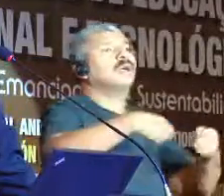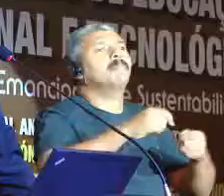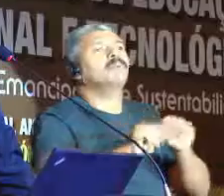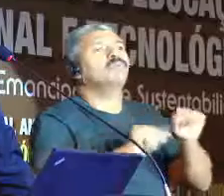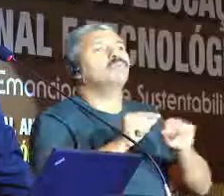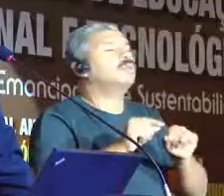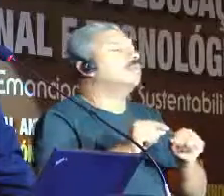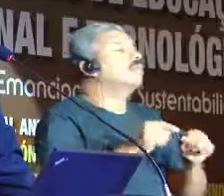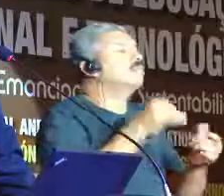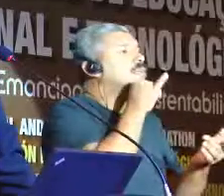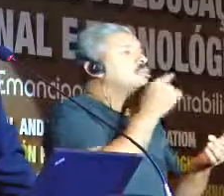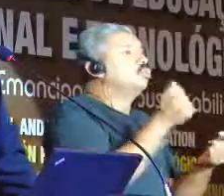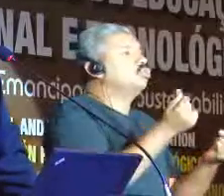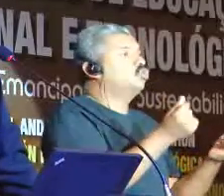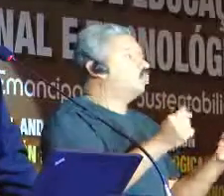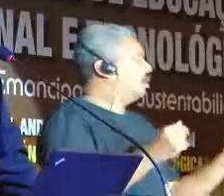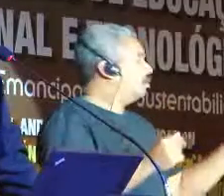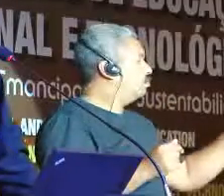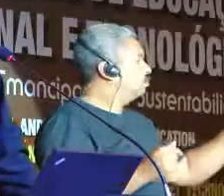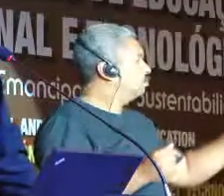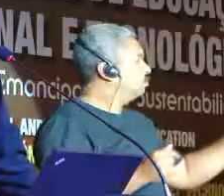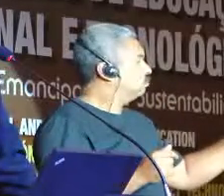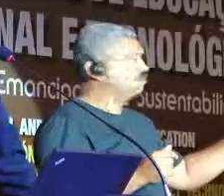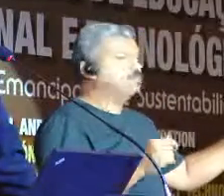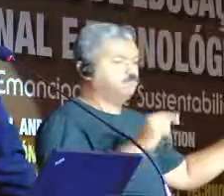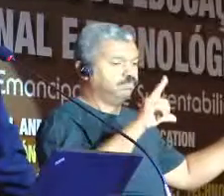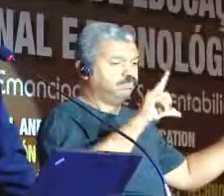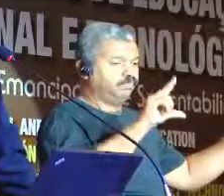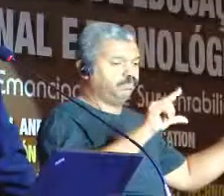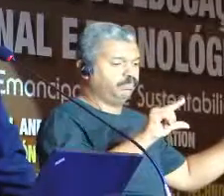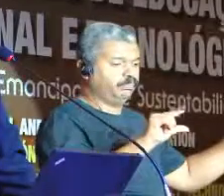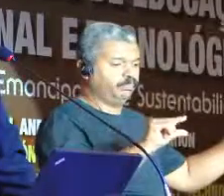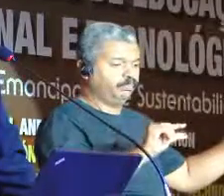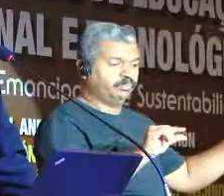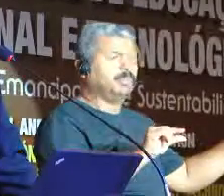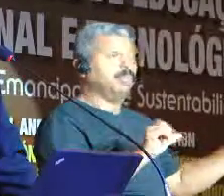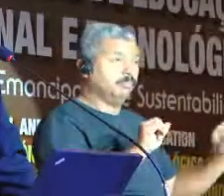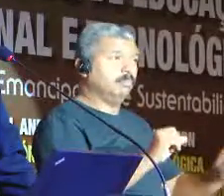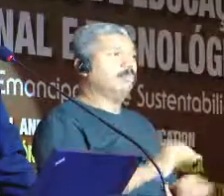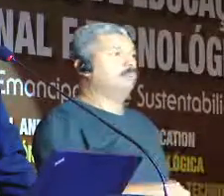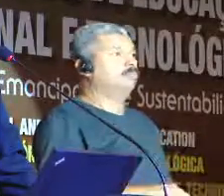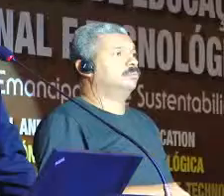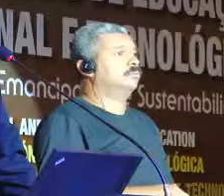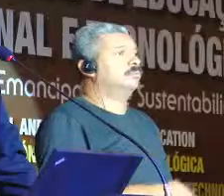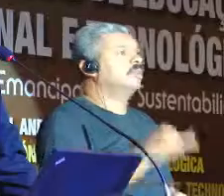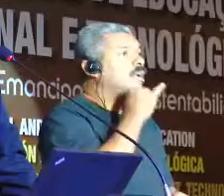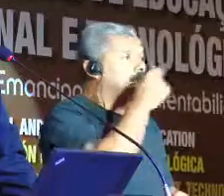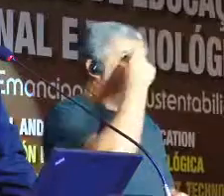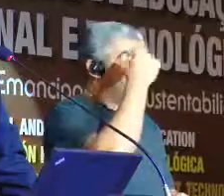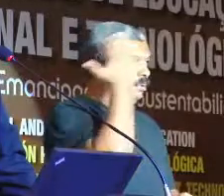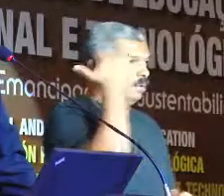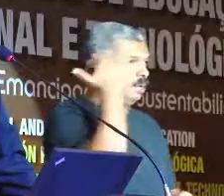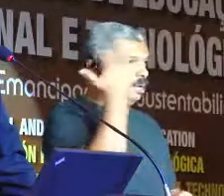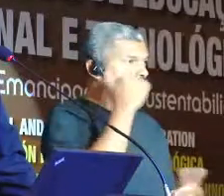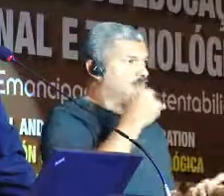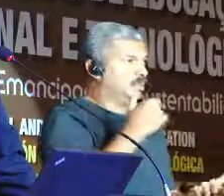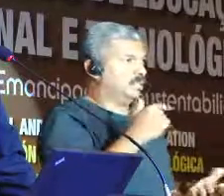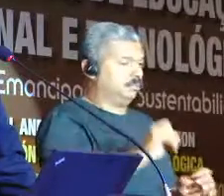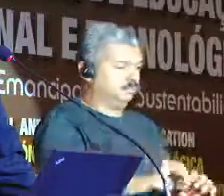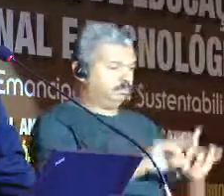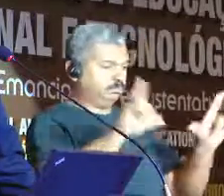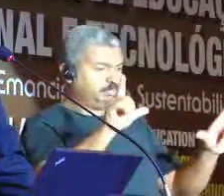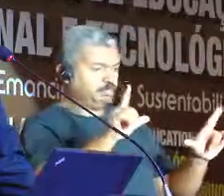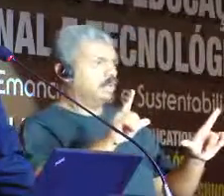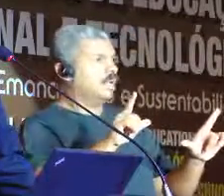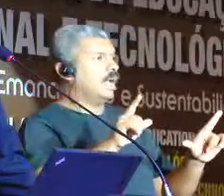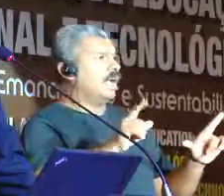And if you think we're wasting a lot of money today, imagine when the next 5.3 billion